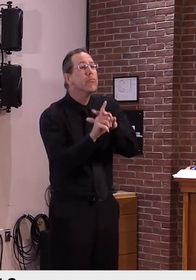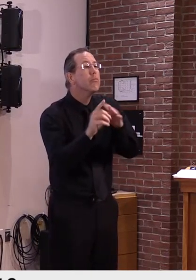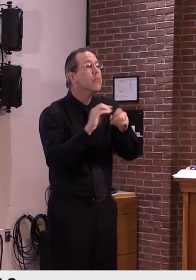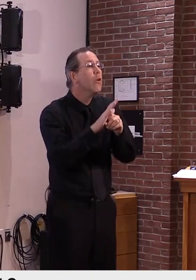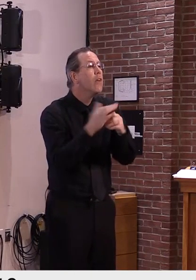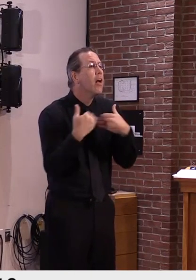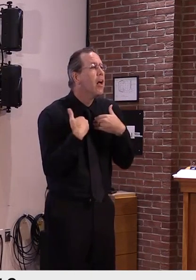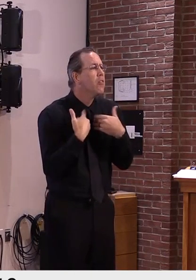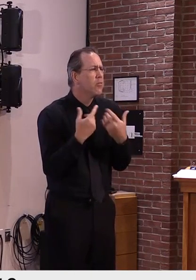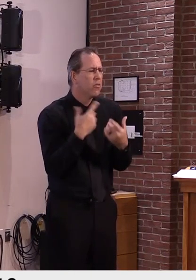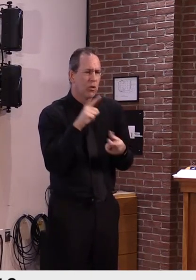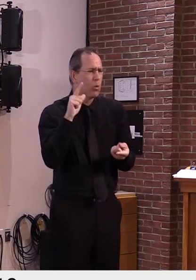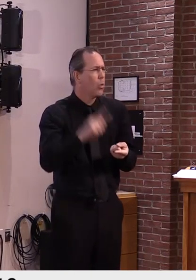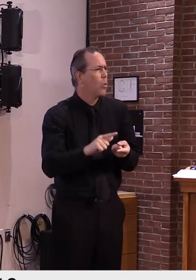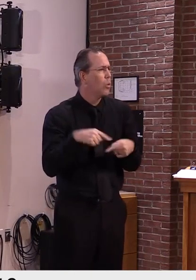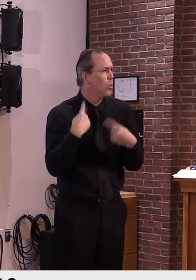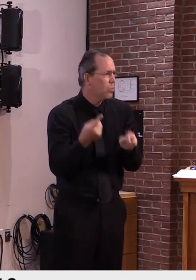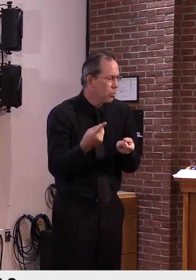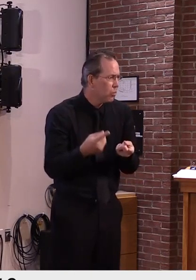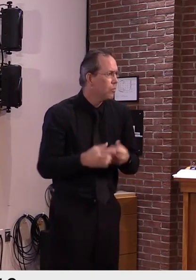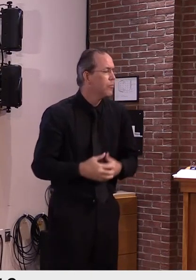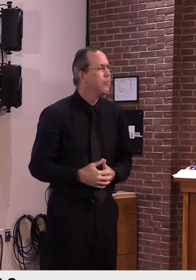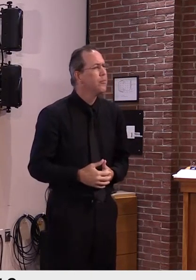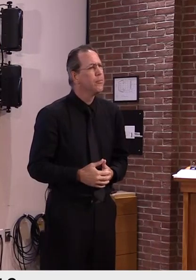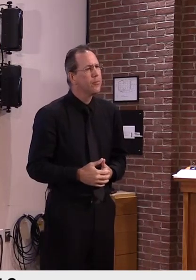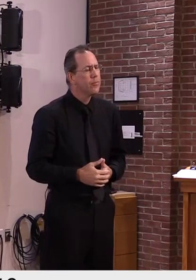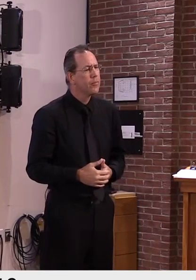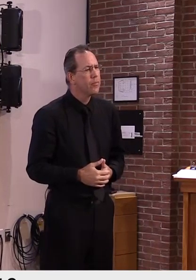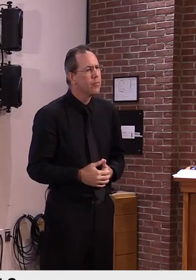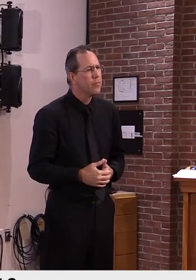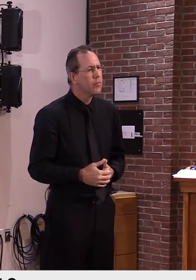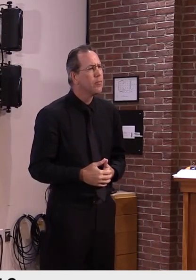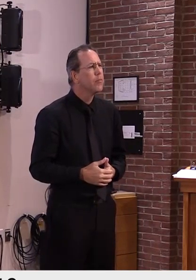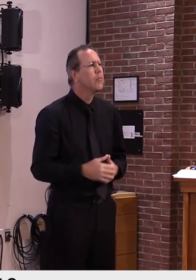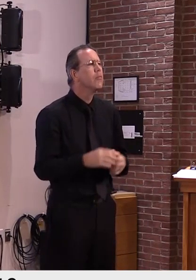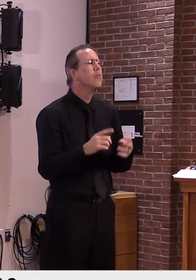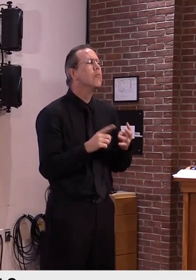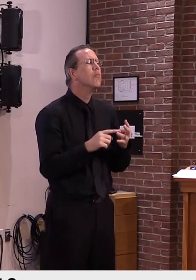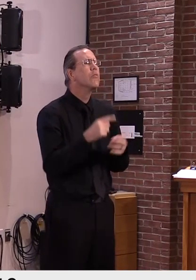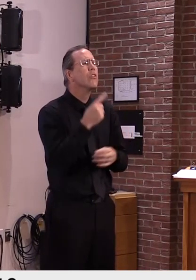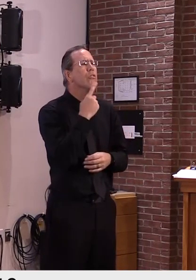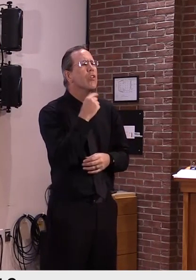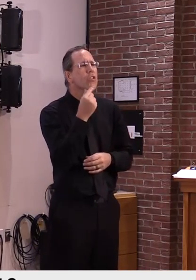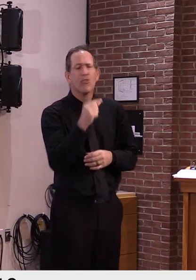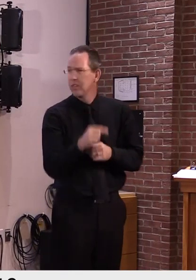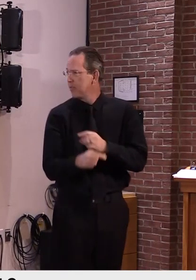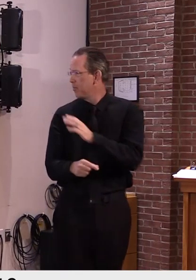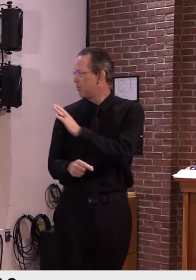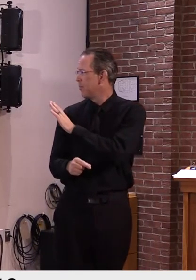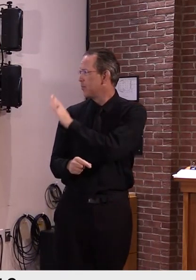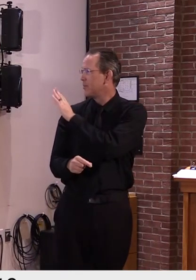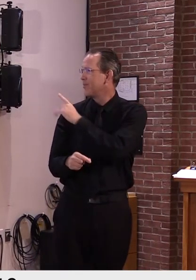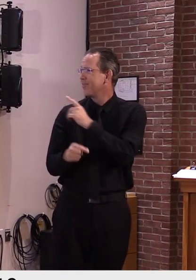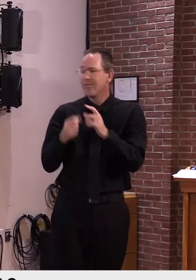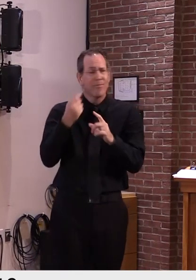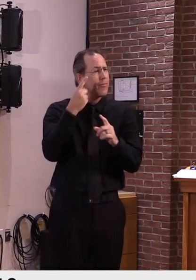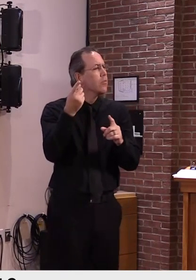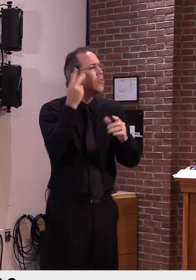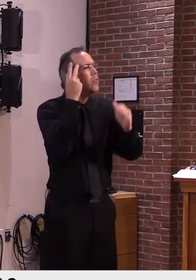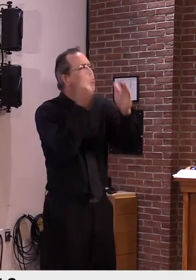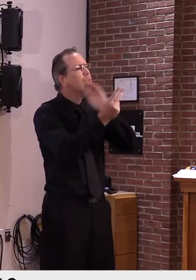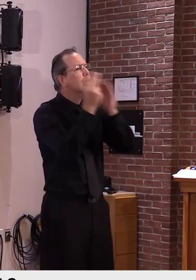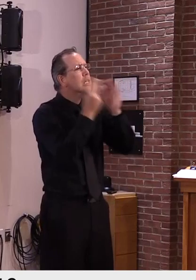the start of the pandemic as well. Flipping ahead, we see that there is a forecast that we've created in here. We did not include our Oliver Wyman forecast. That